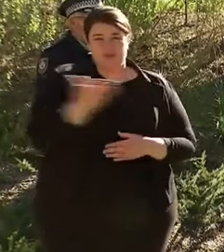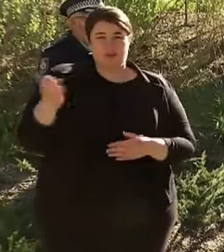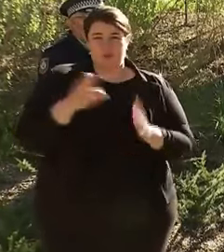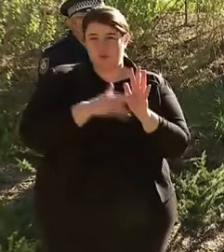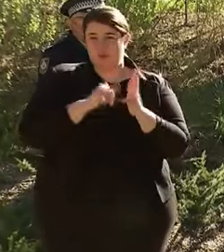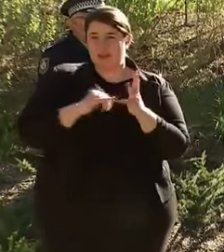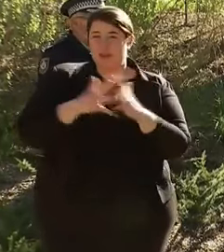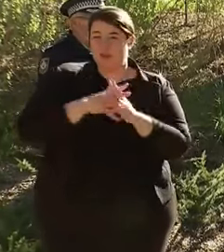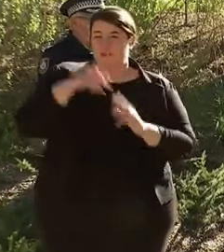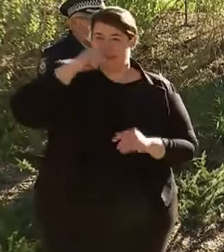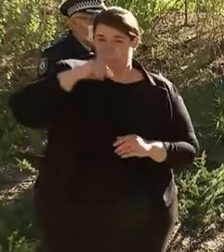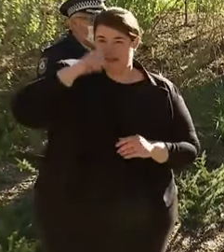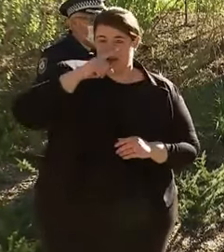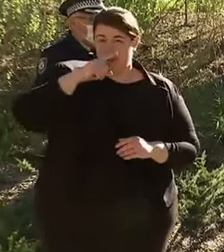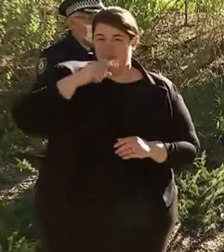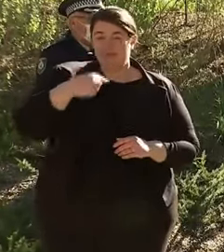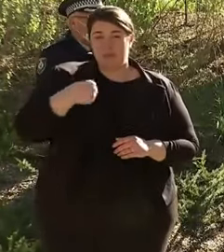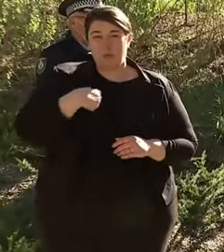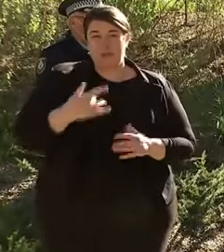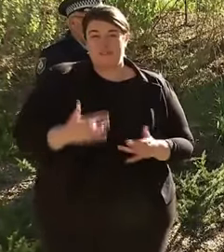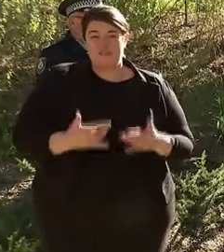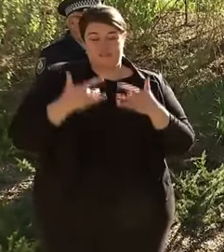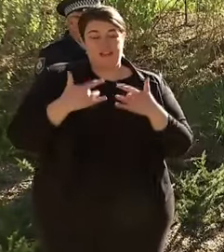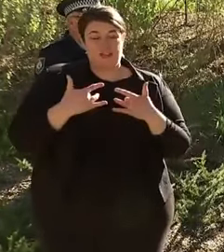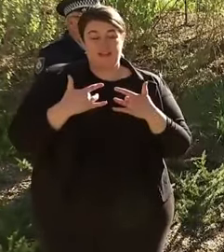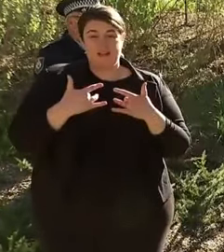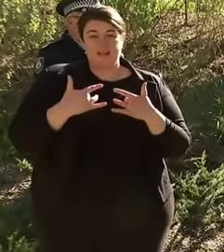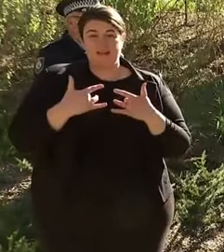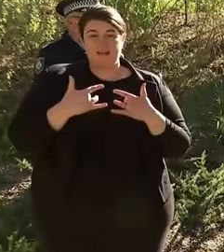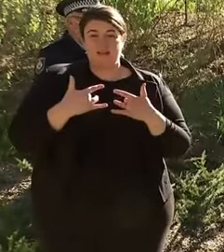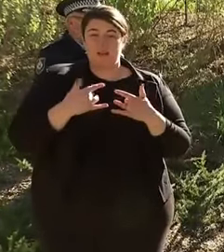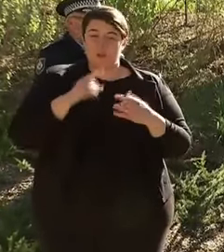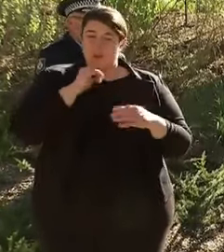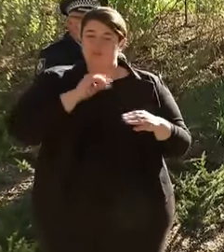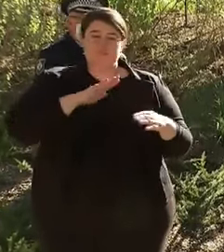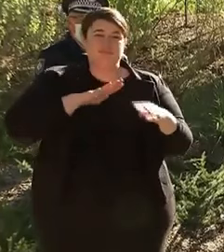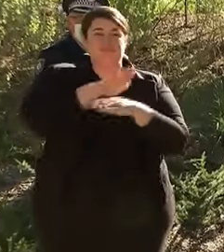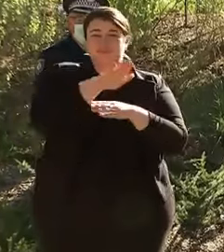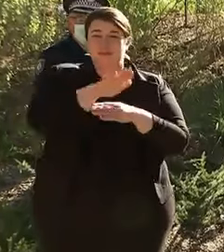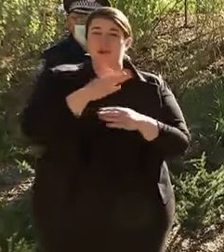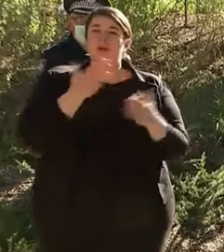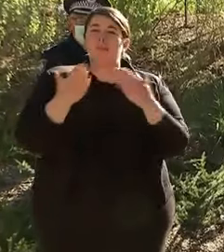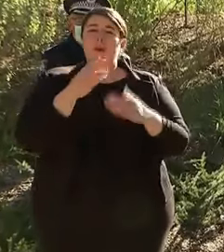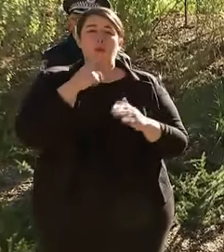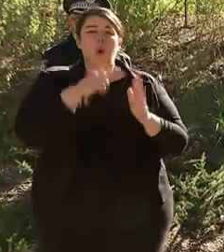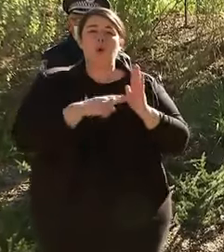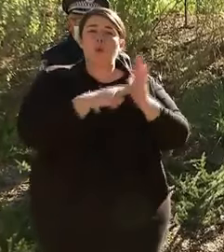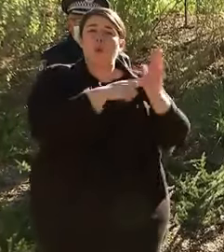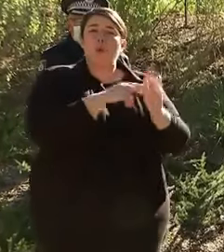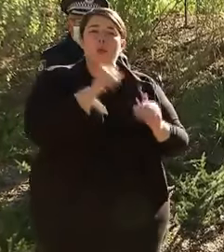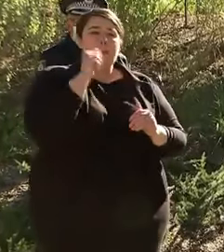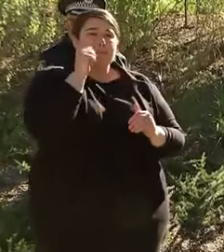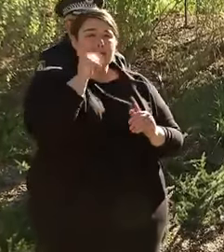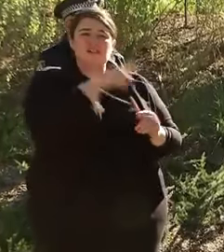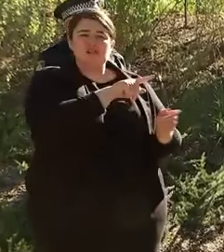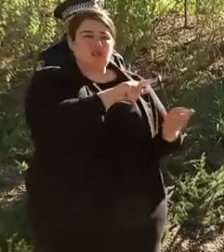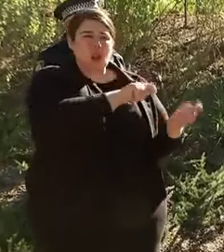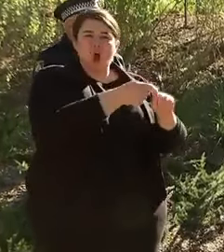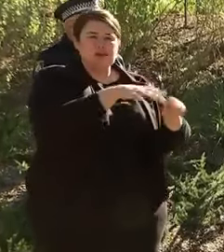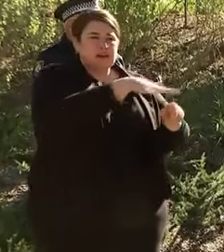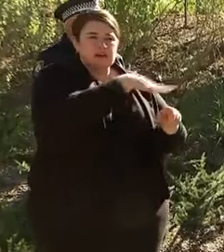haven't tallied the numbers, but we suspect this run of testing to surpass even that of the Northern Beaches in response to the Avalon